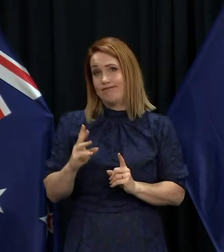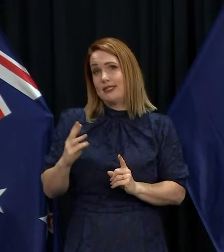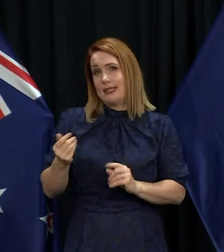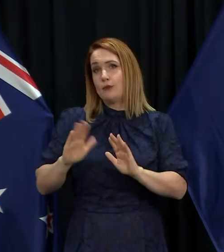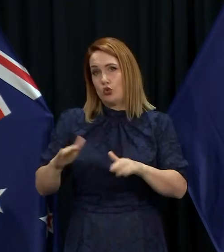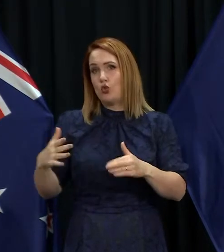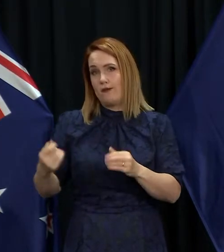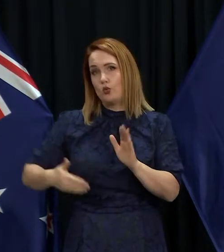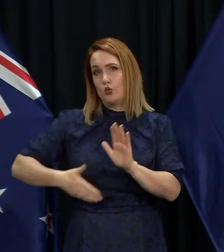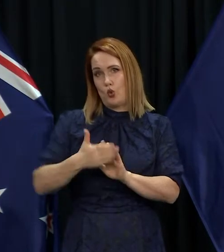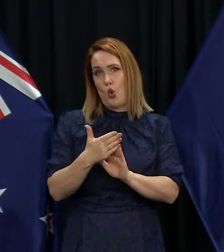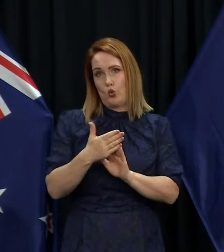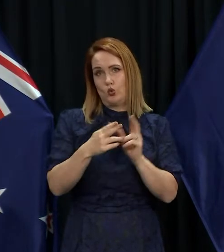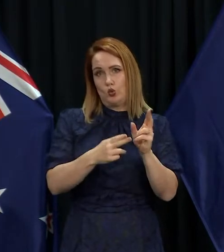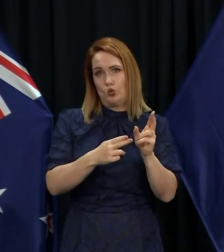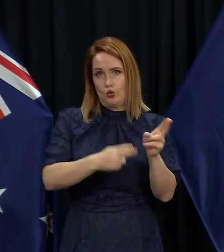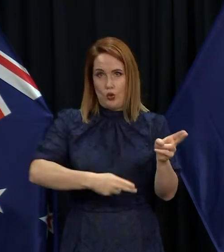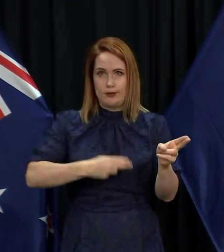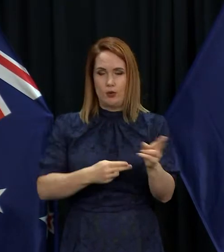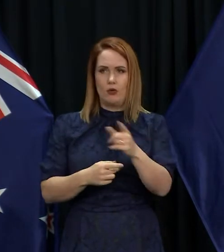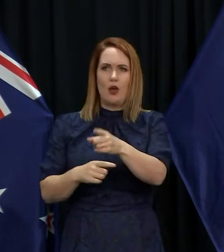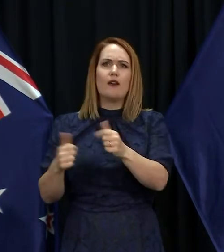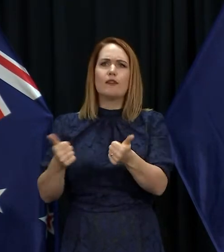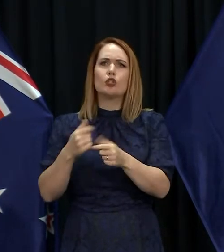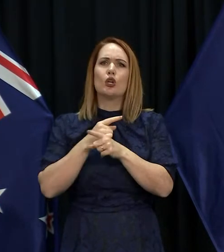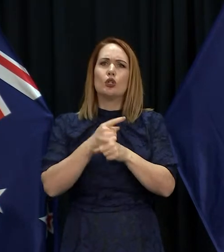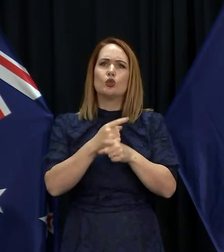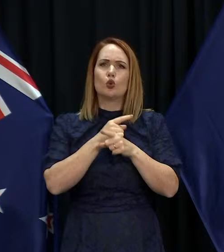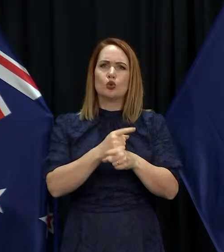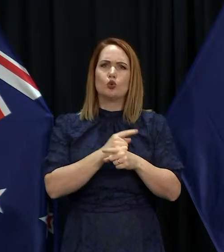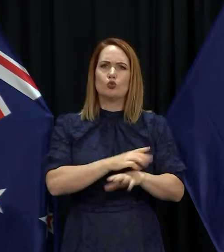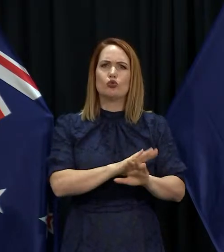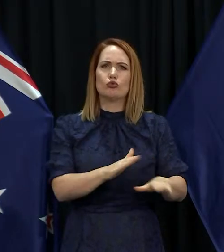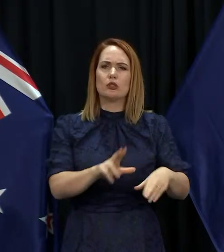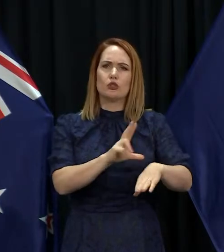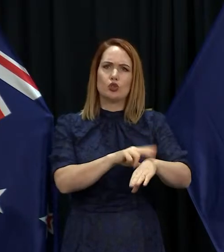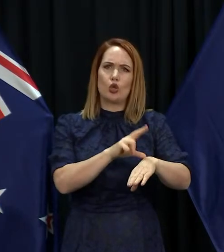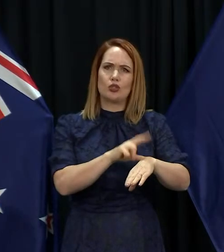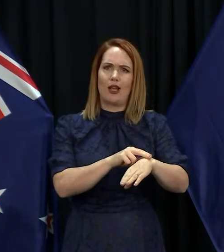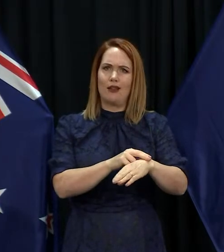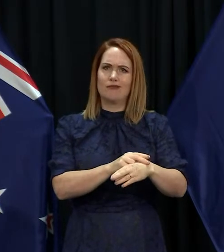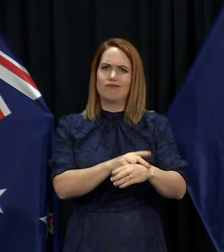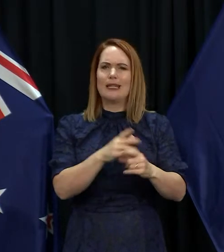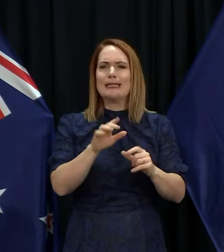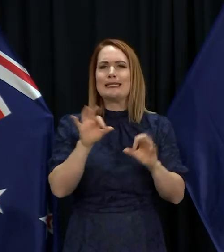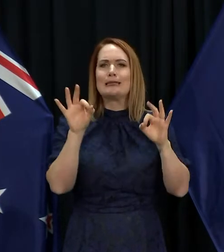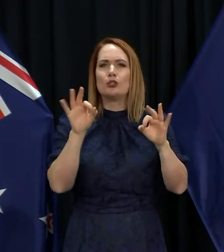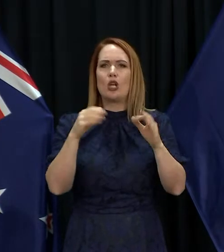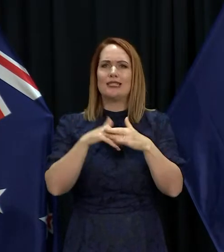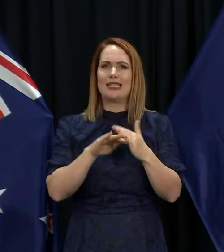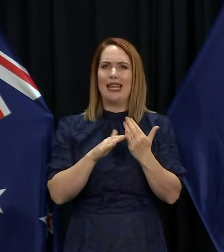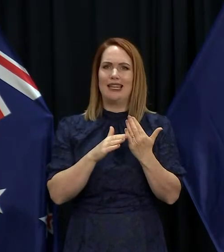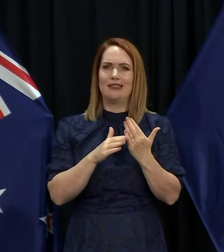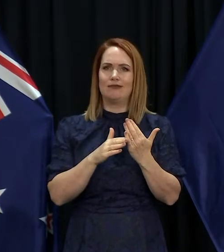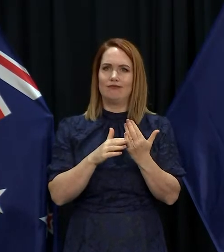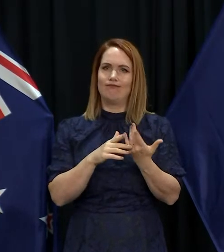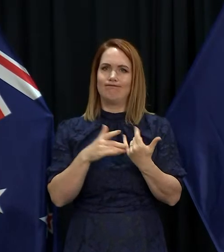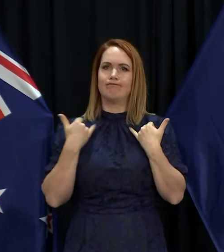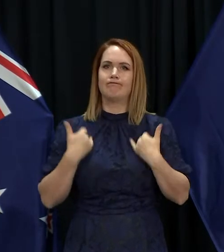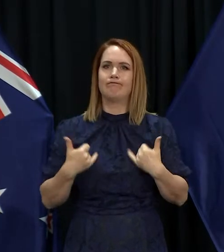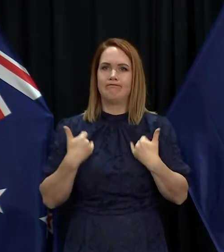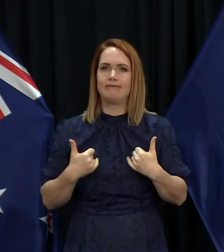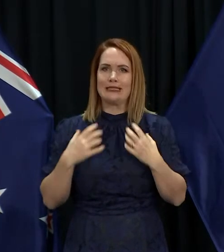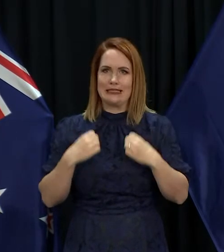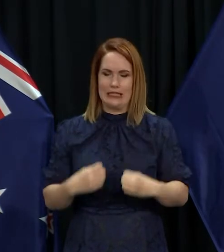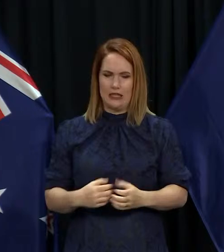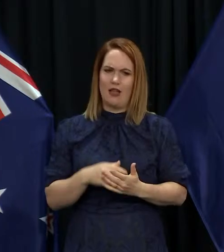hospital. Paediatric epidemiologist today who felt that the government's really underplayed and our public health response is really underplayed that the